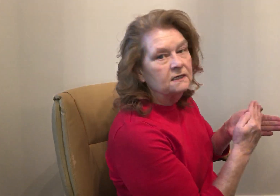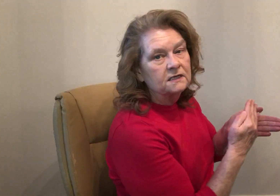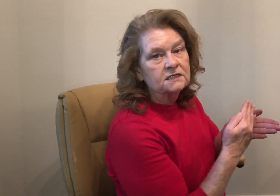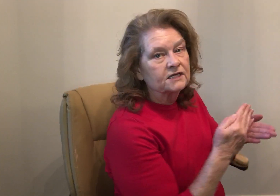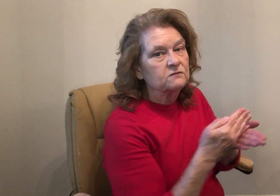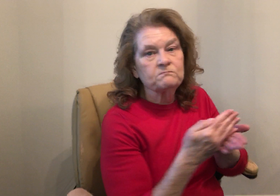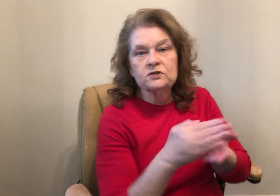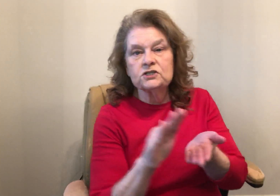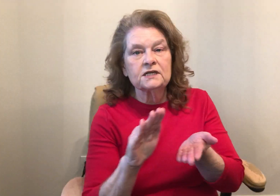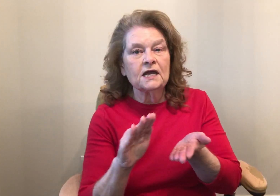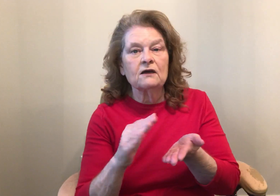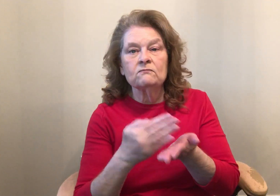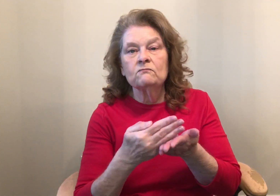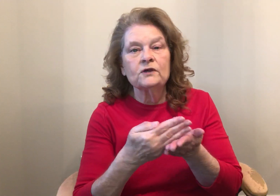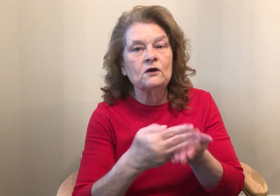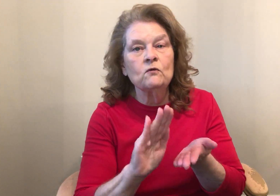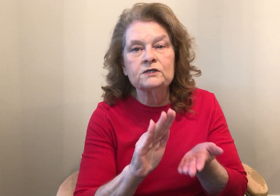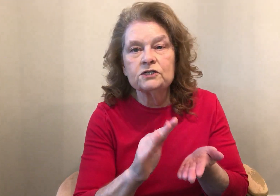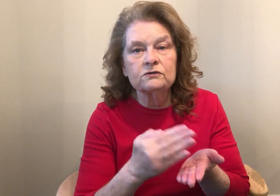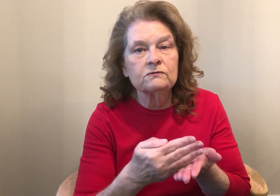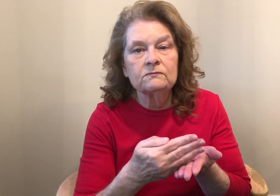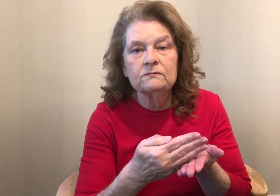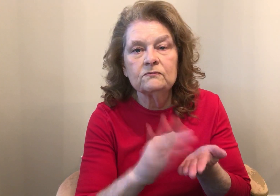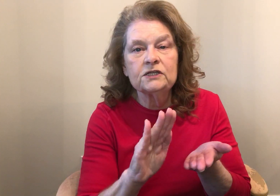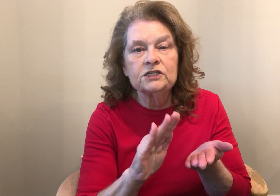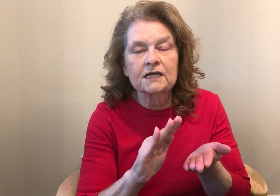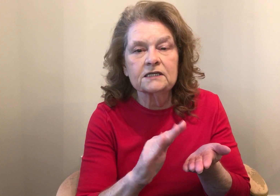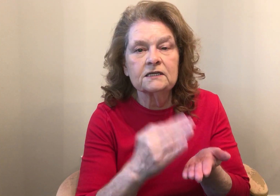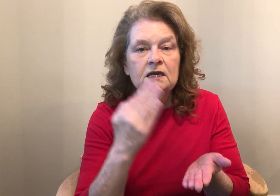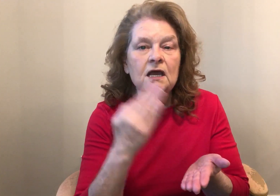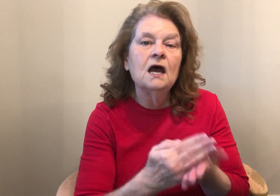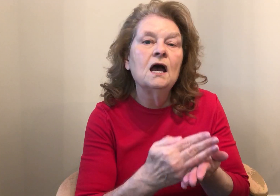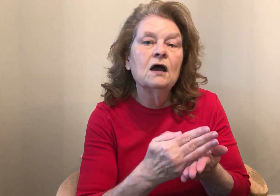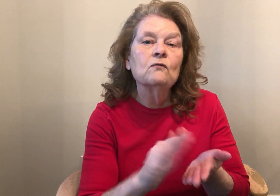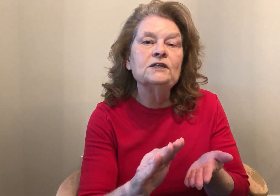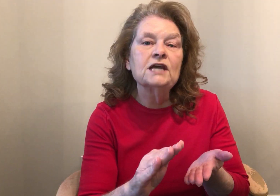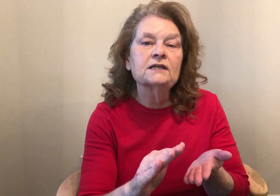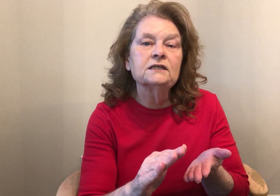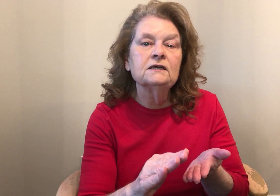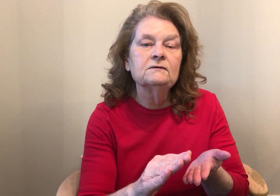It's like you're pushing it out. We don't want you. Rejected.